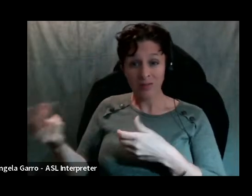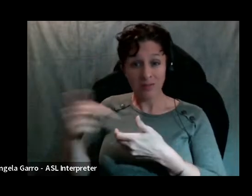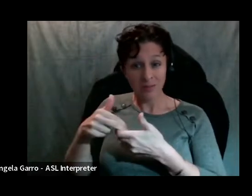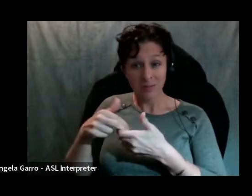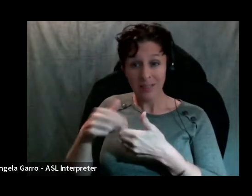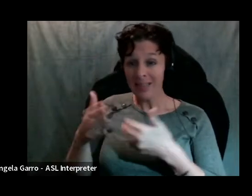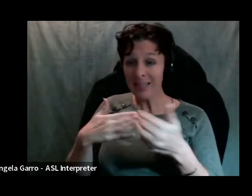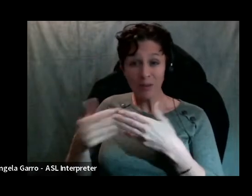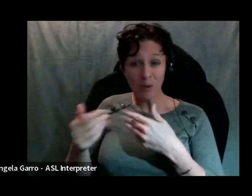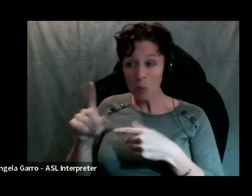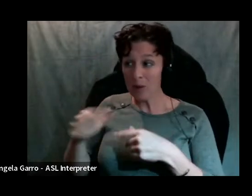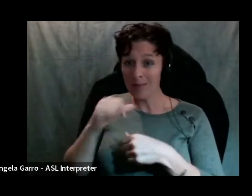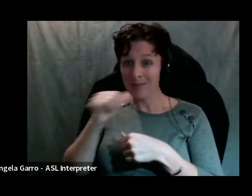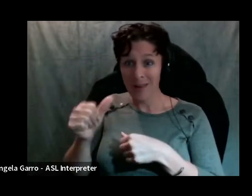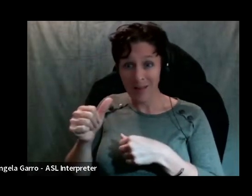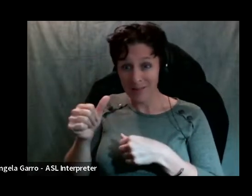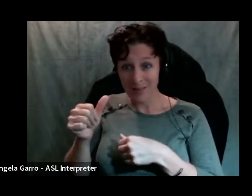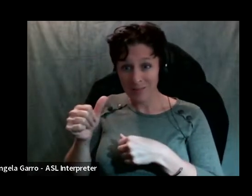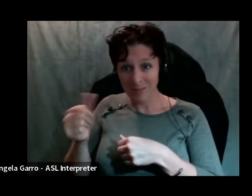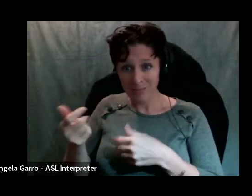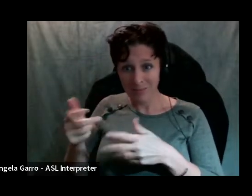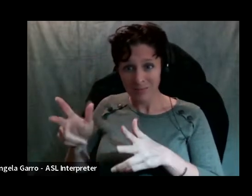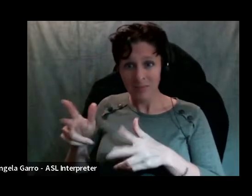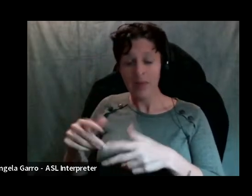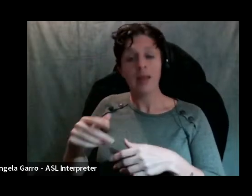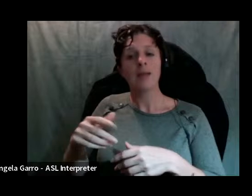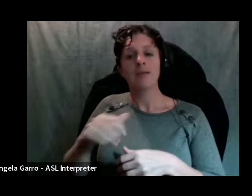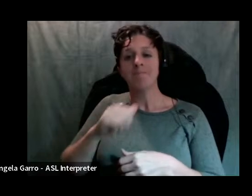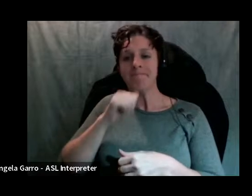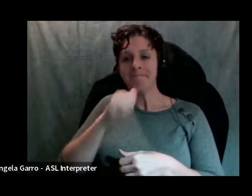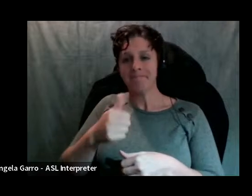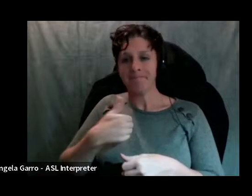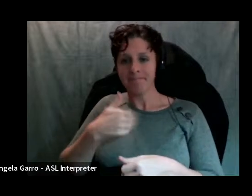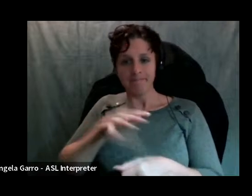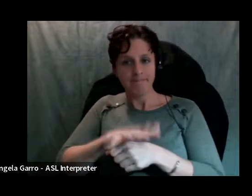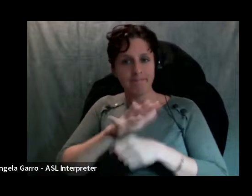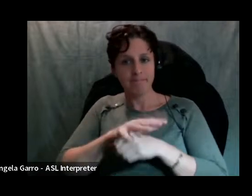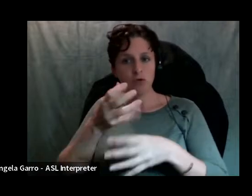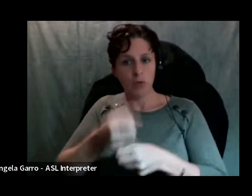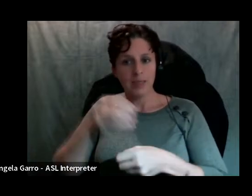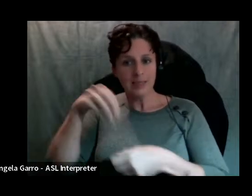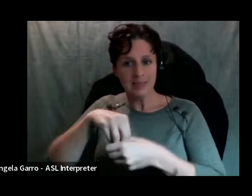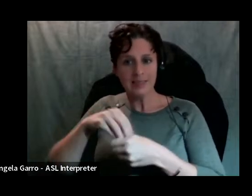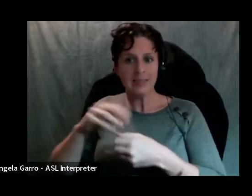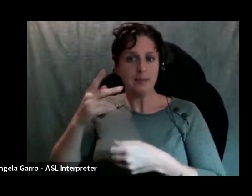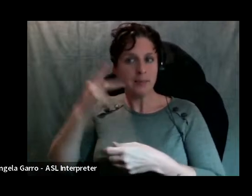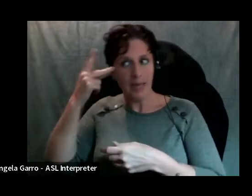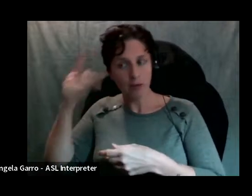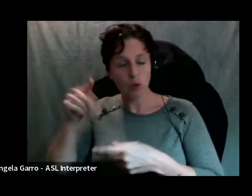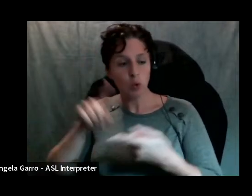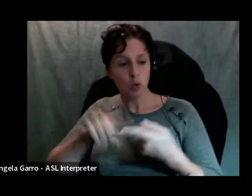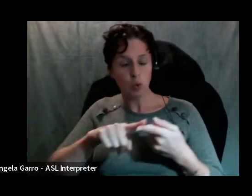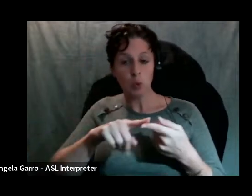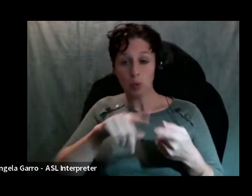not sanctioned, there's a lack of trust among parents in our community toward teachers and administrators.